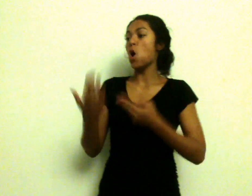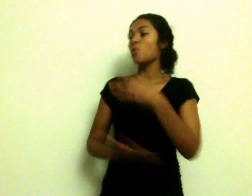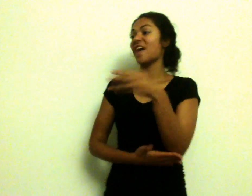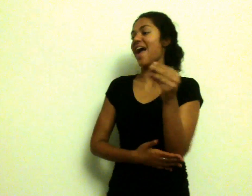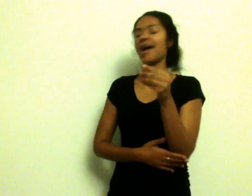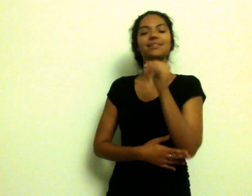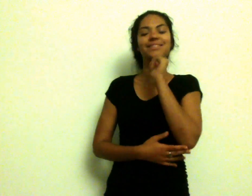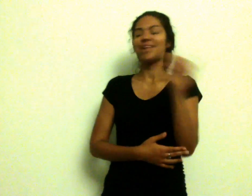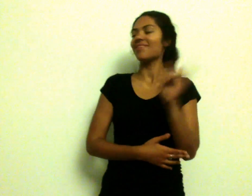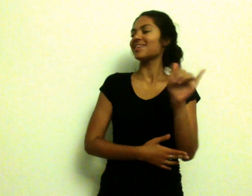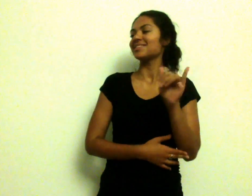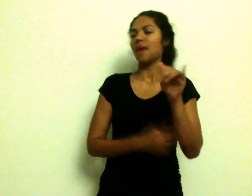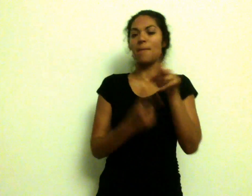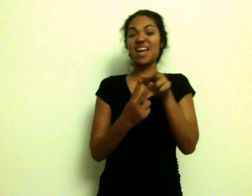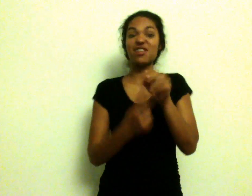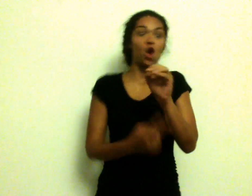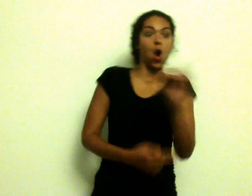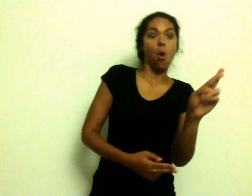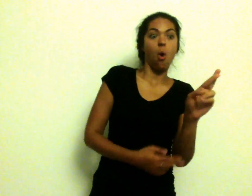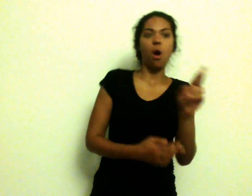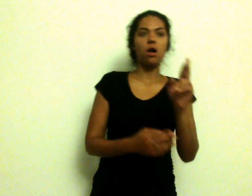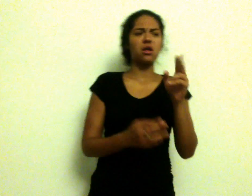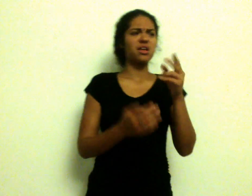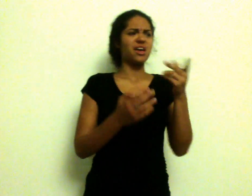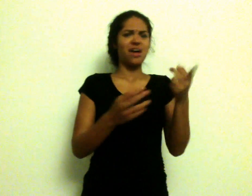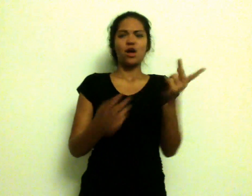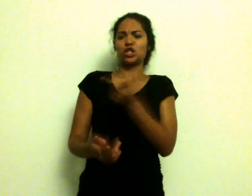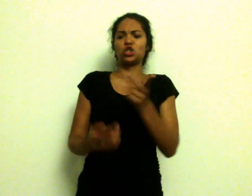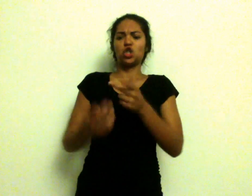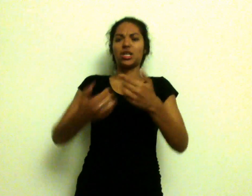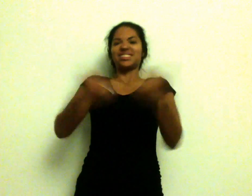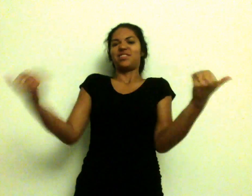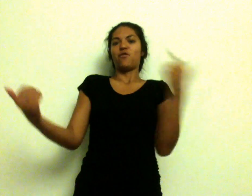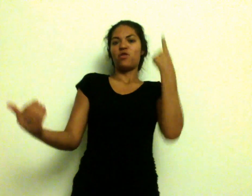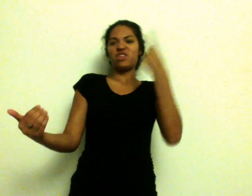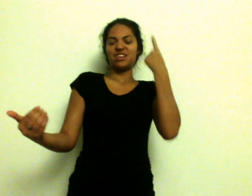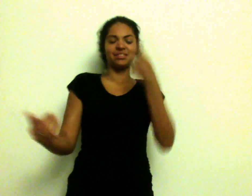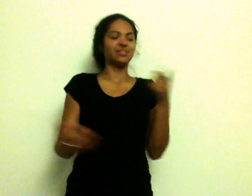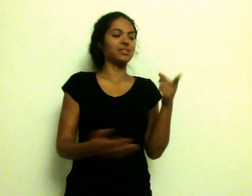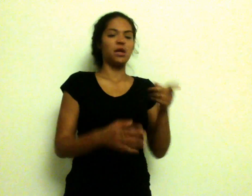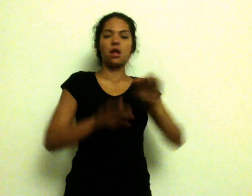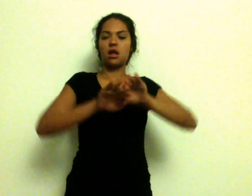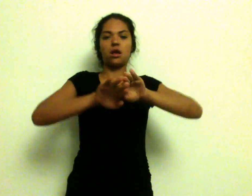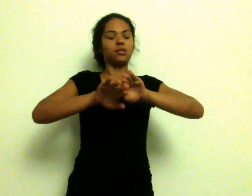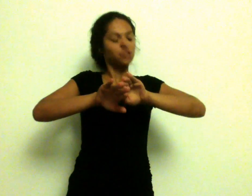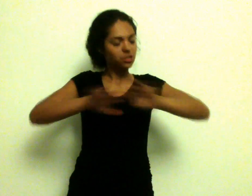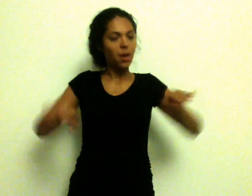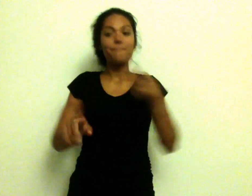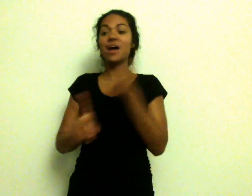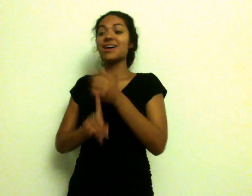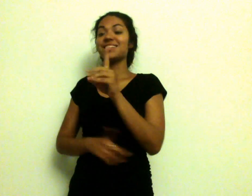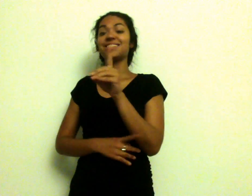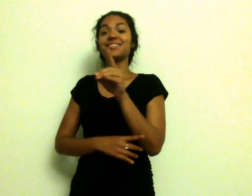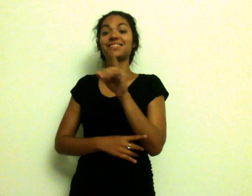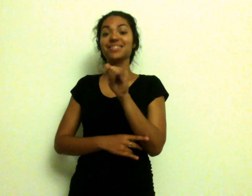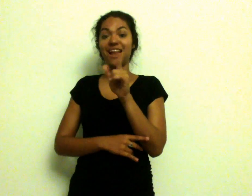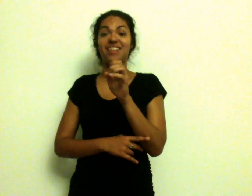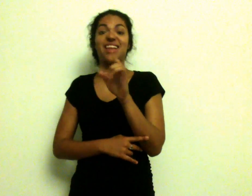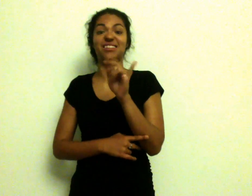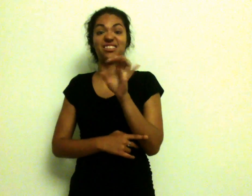the way either or does. It is not the mutually exclusive, not the law of non-contradiction. It is dialectical. It is both and. It